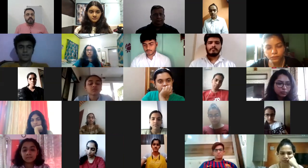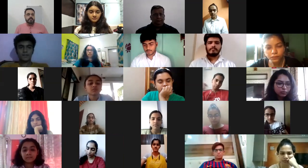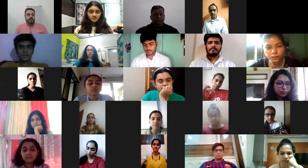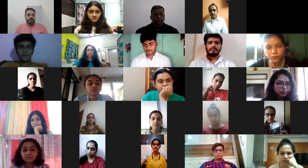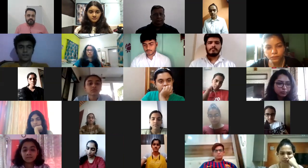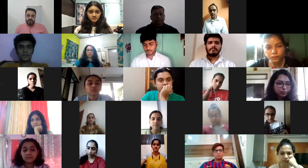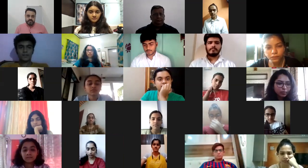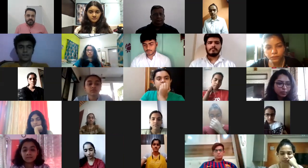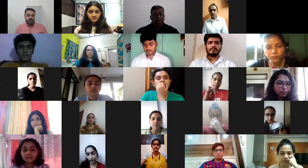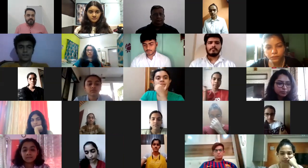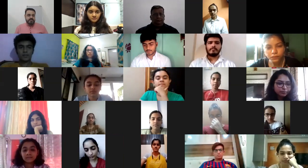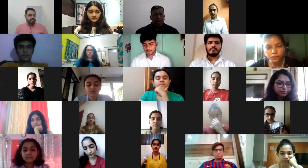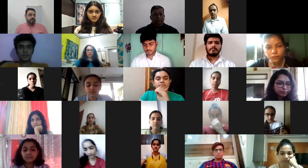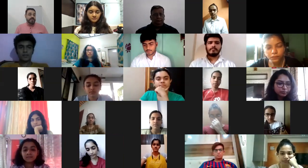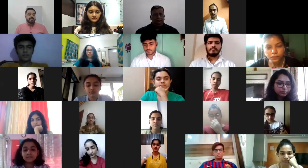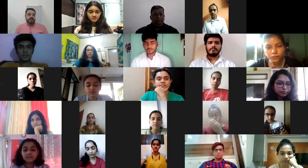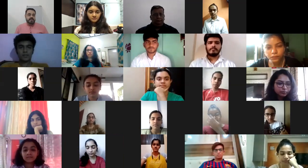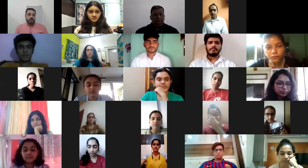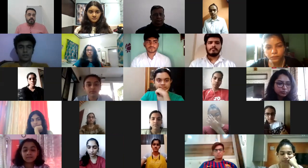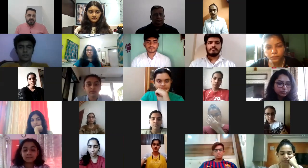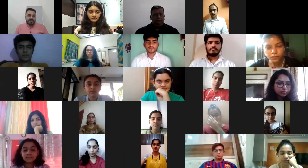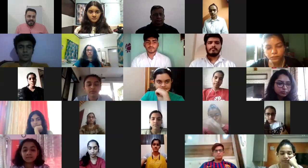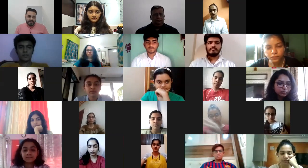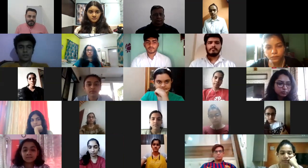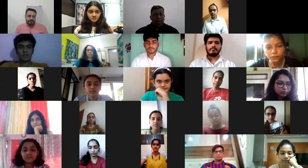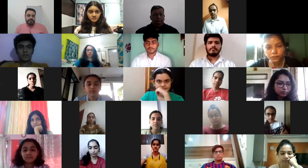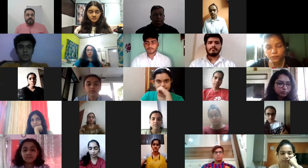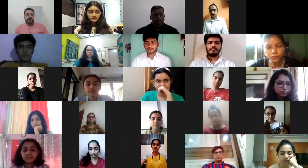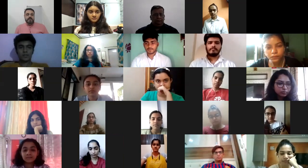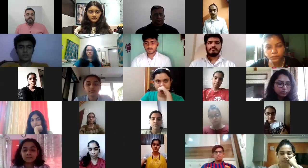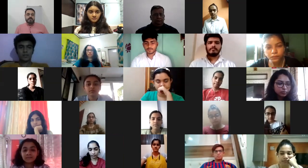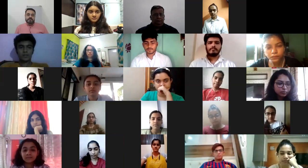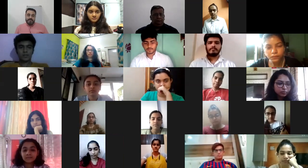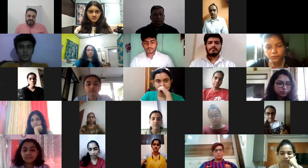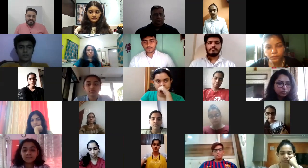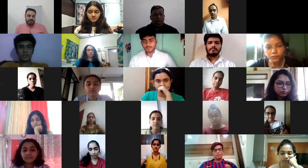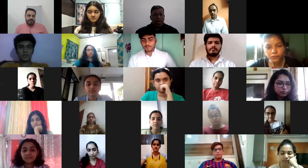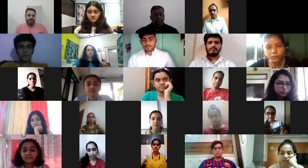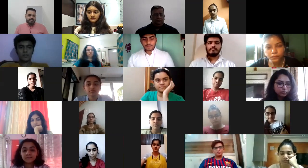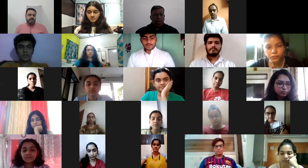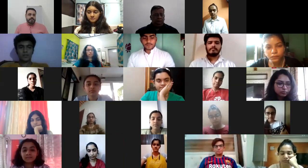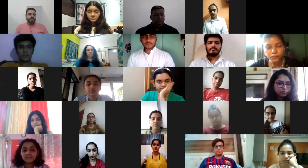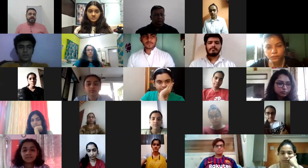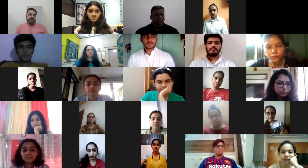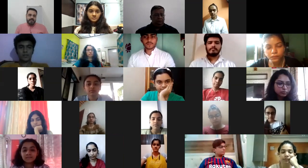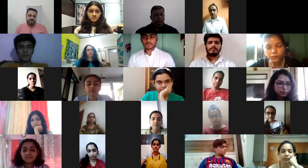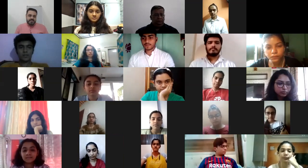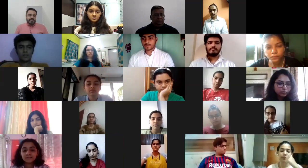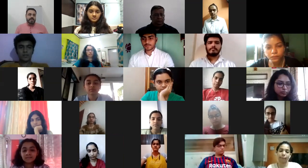about physiotherapy, we are talking about occupational therapy, speech therapy, providing them assisted